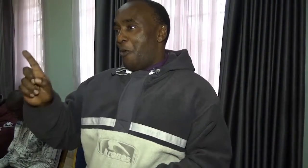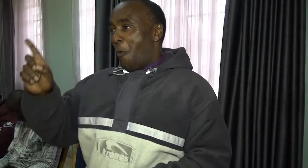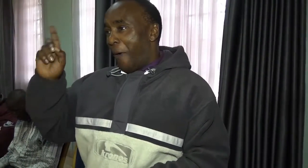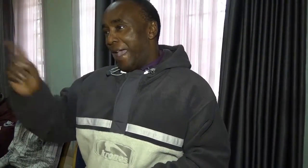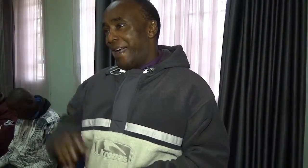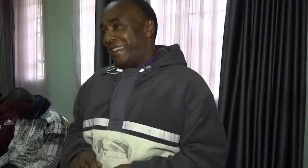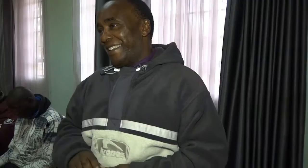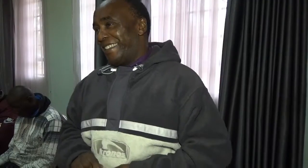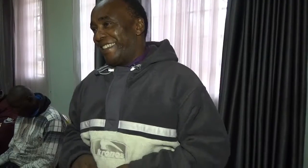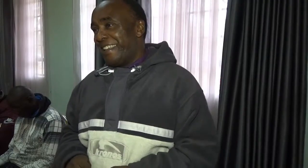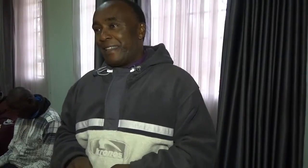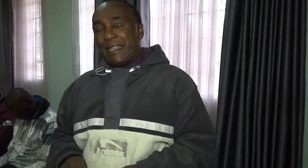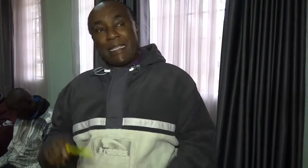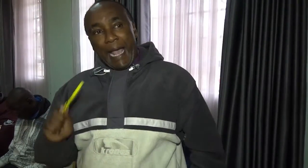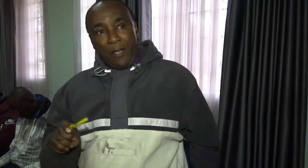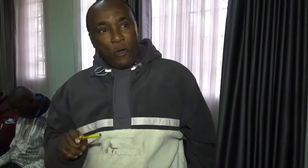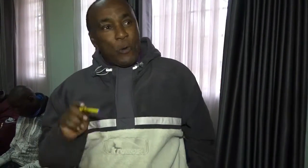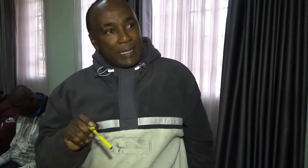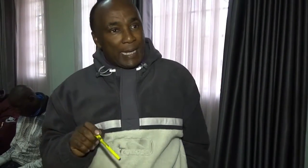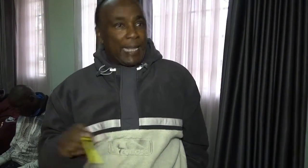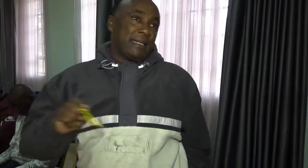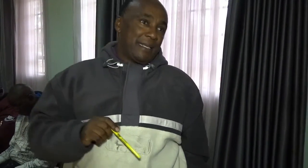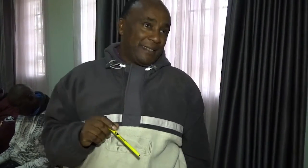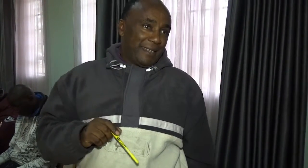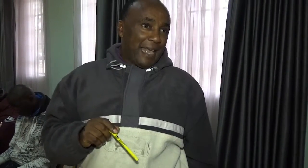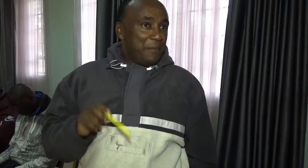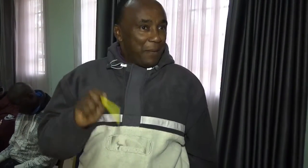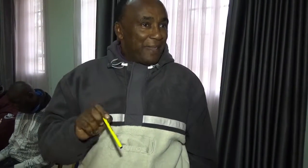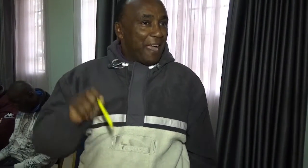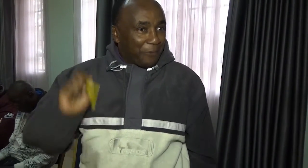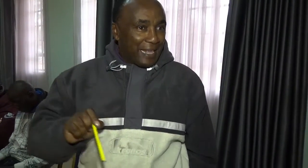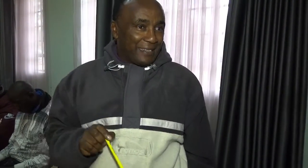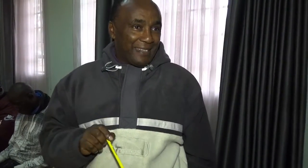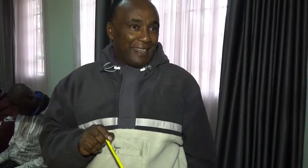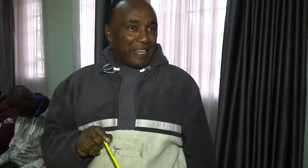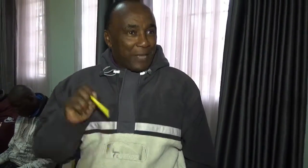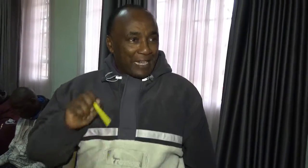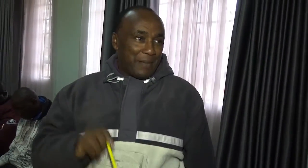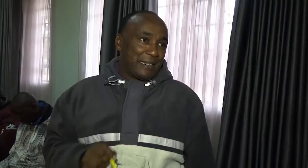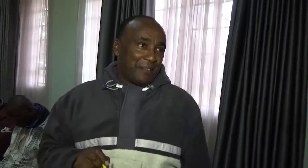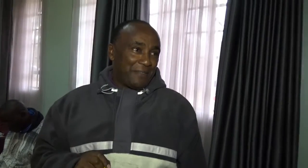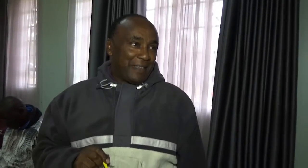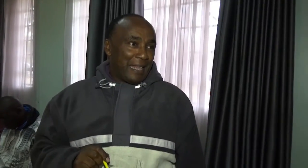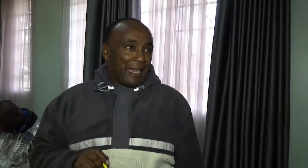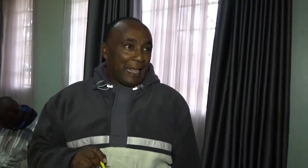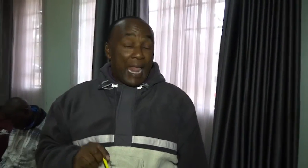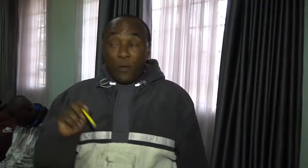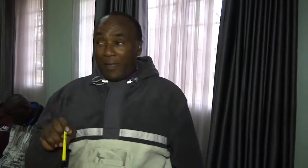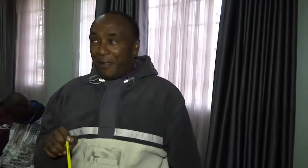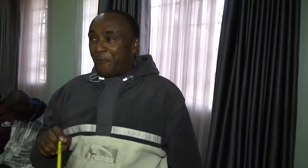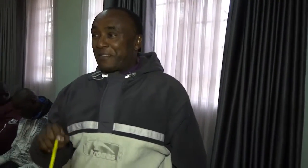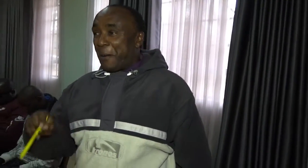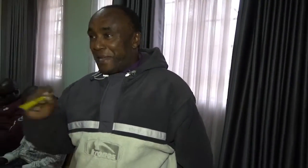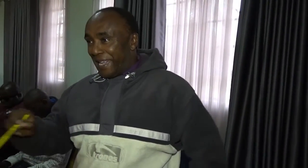know where this guy on wheelchair is. And remember, they are friends as well as myself.